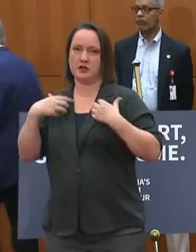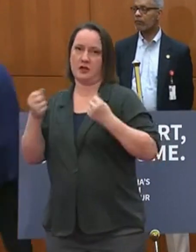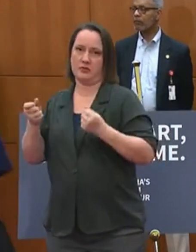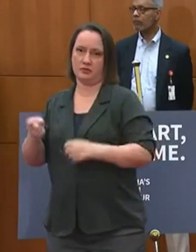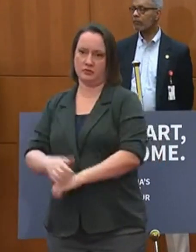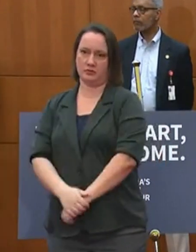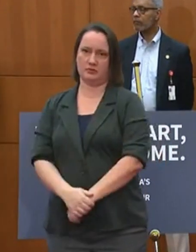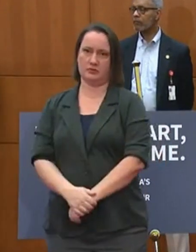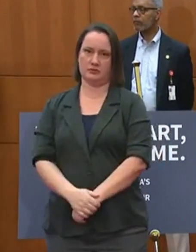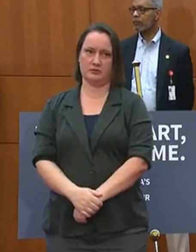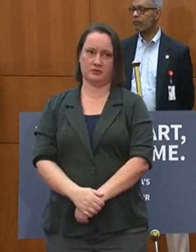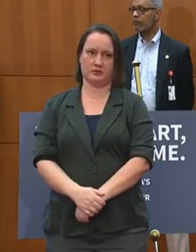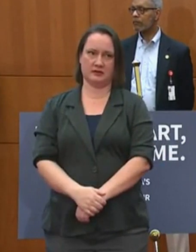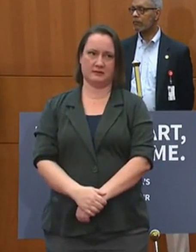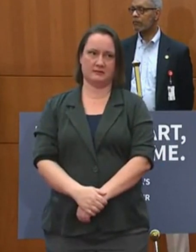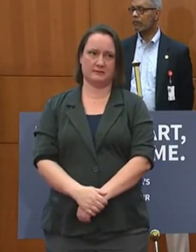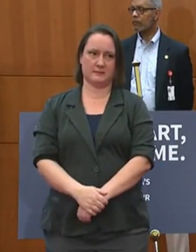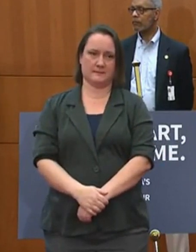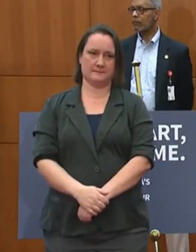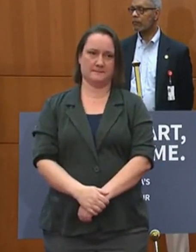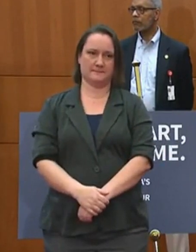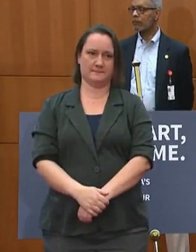all. David McGee with the Bristol